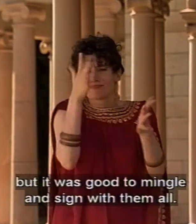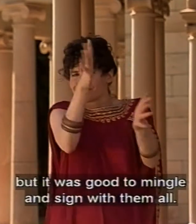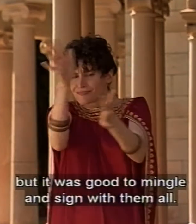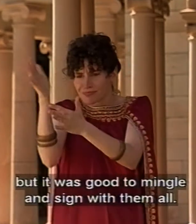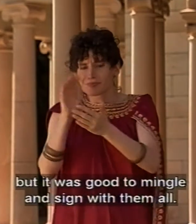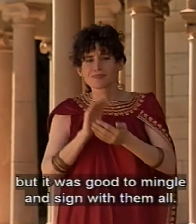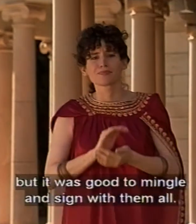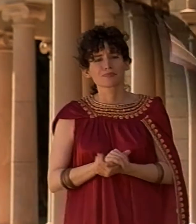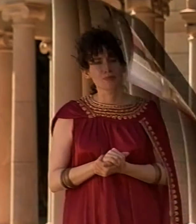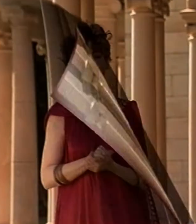all.